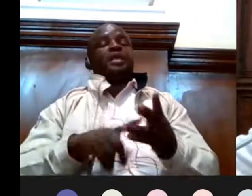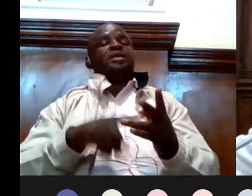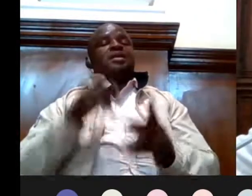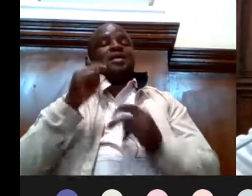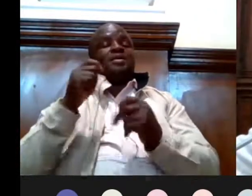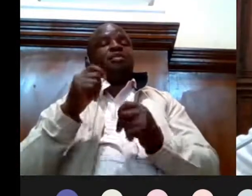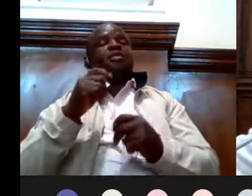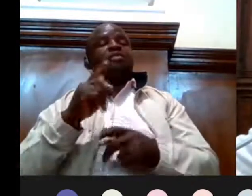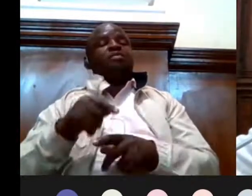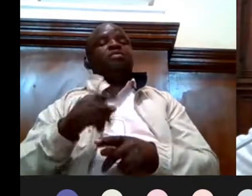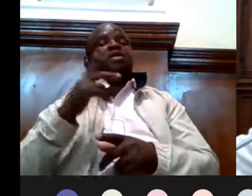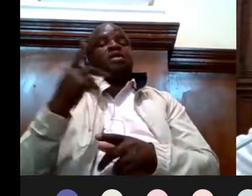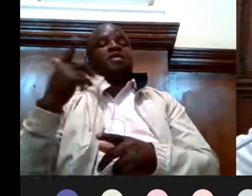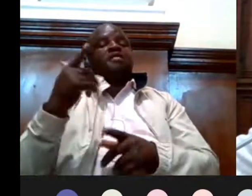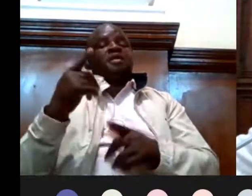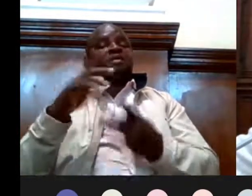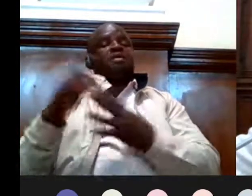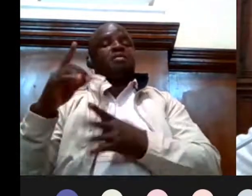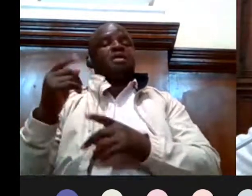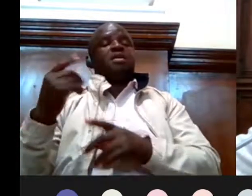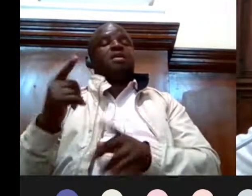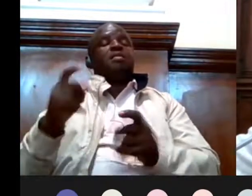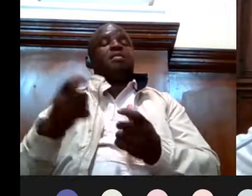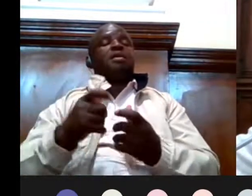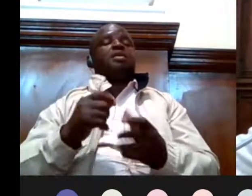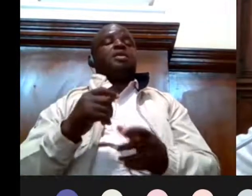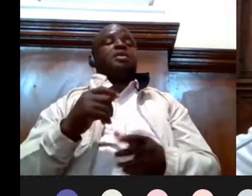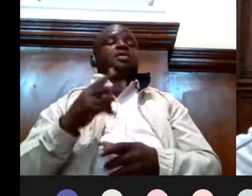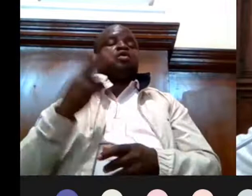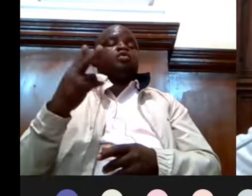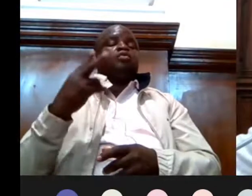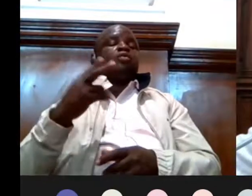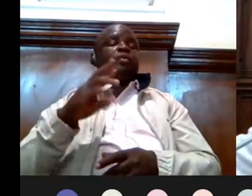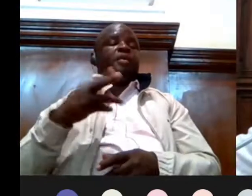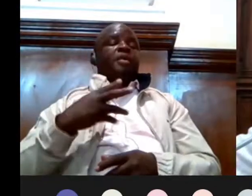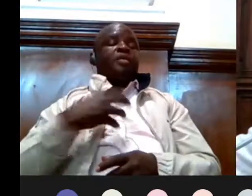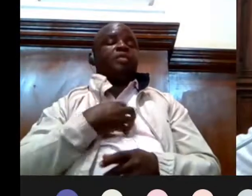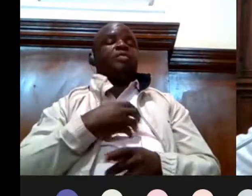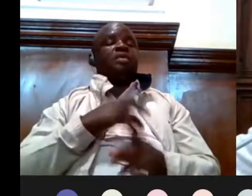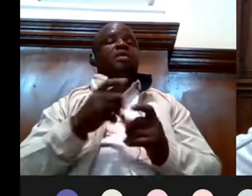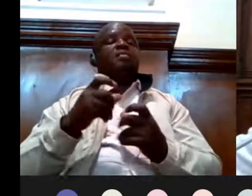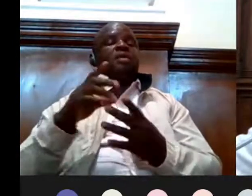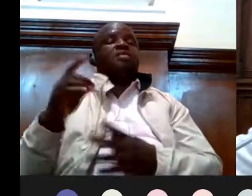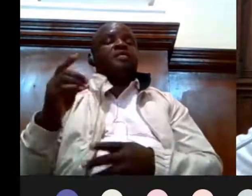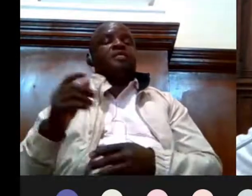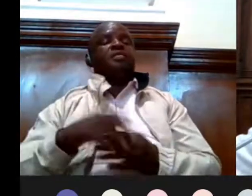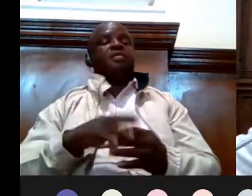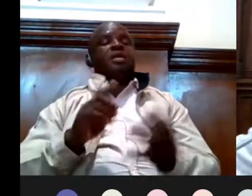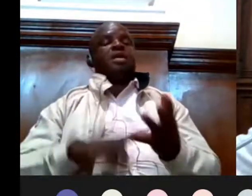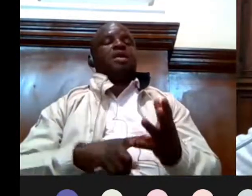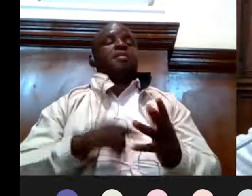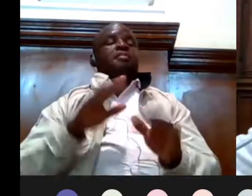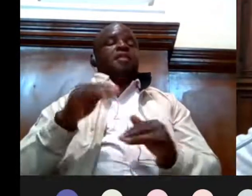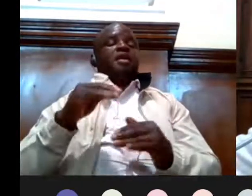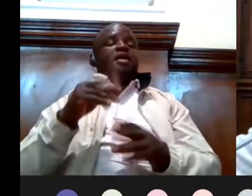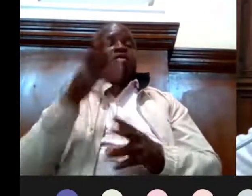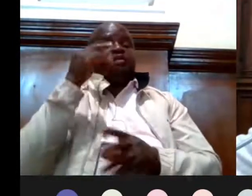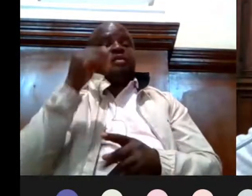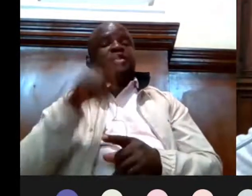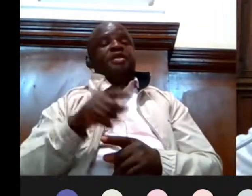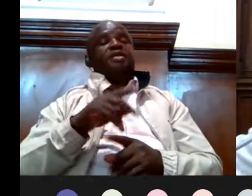shuttle, 7 companies were appointed, and 2 women-owned companies were appointed. Public